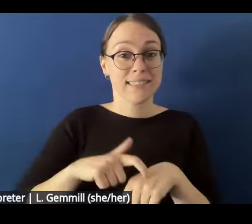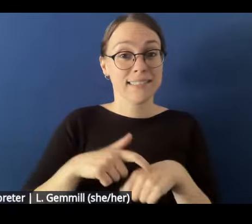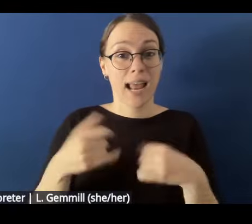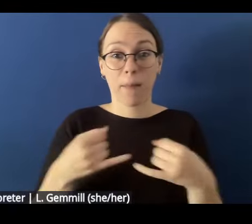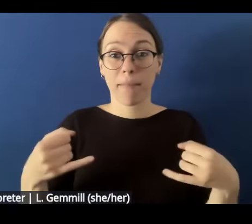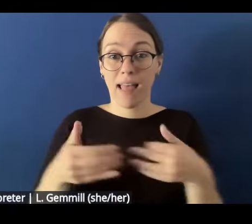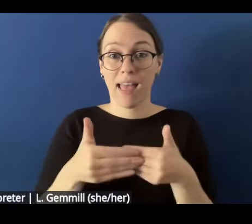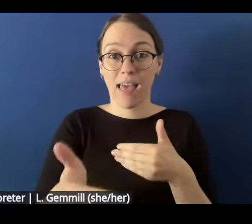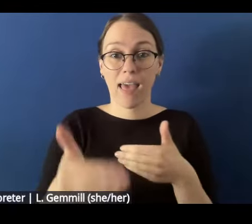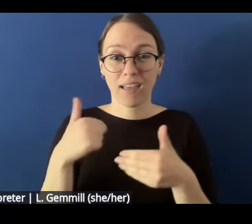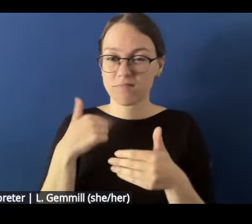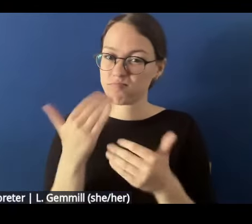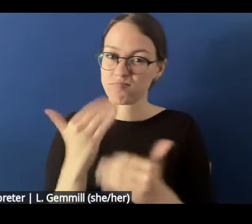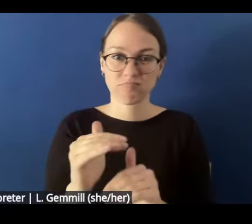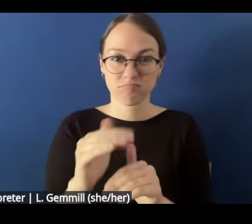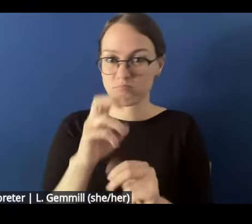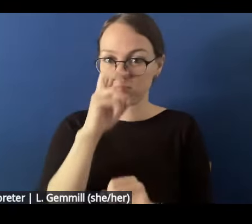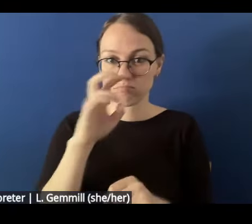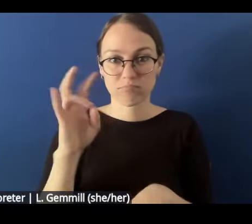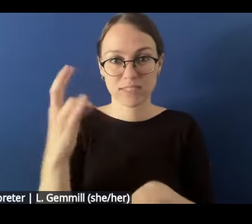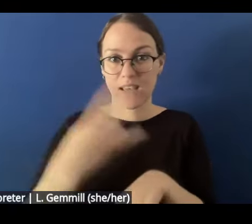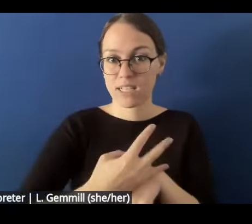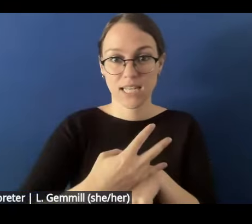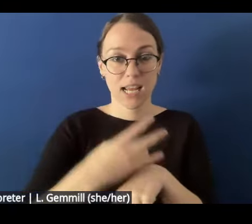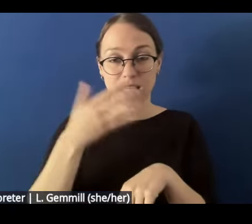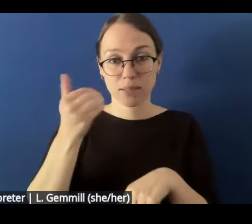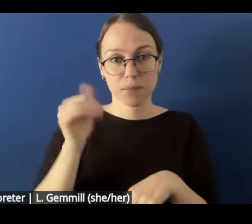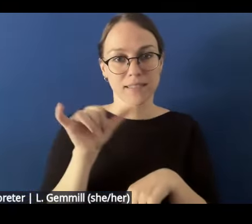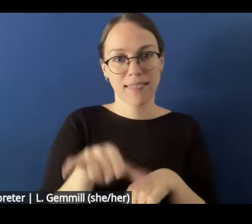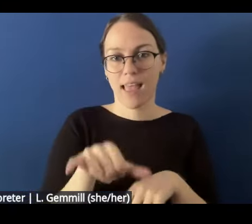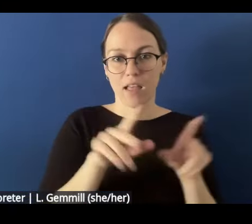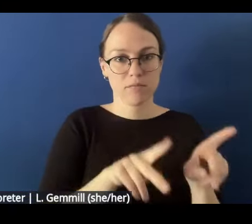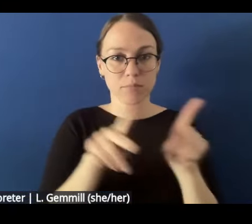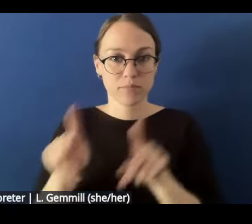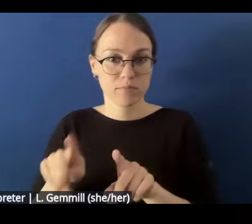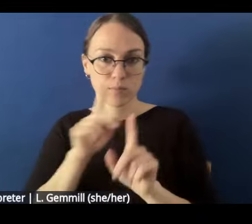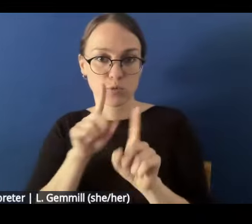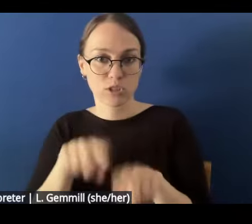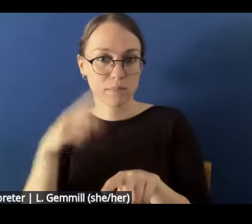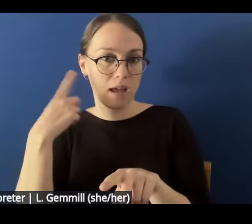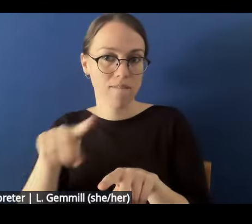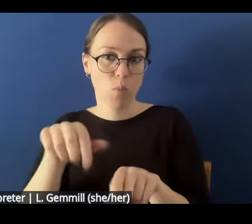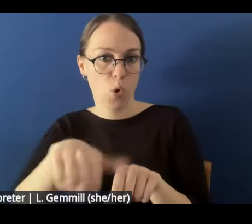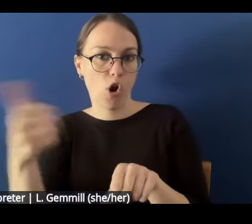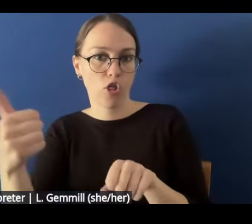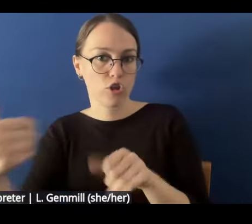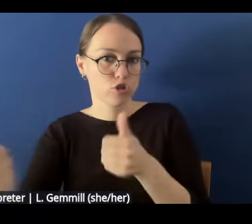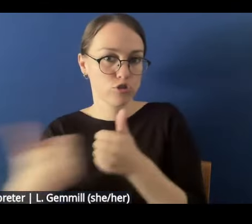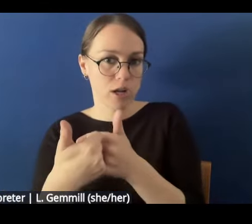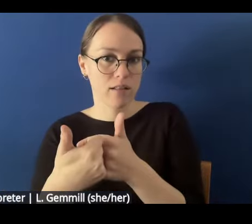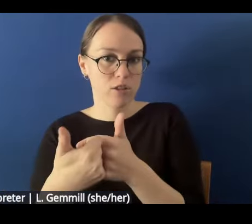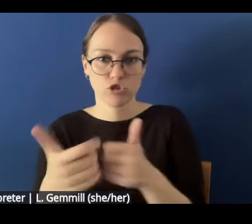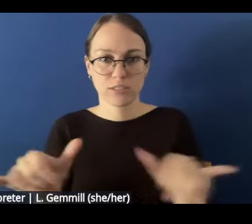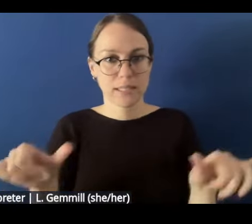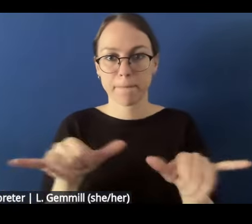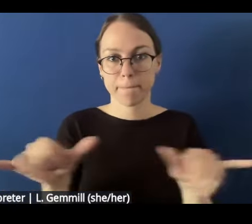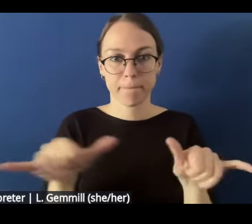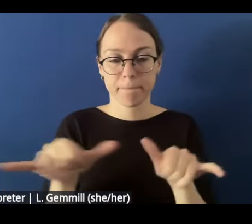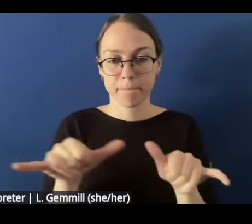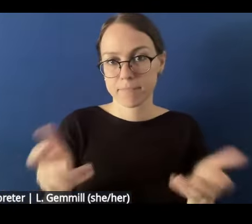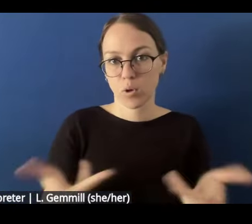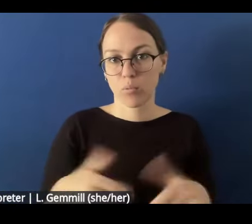say 7 just because that's the amount of time we give for response for all other challenges under it.